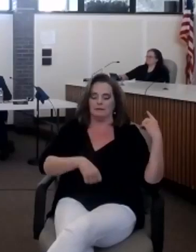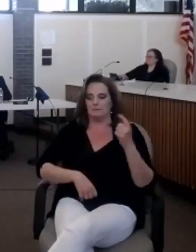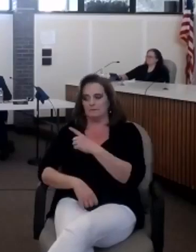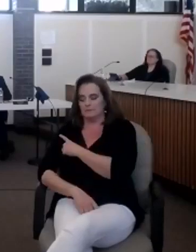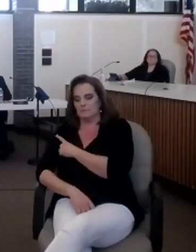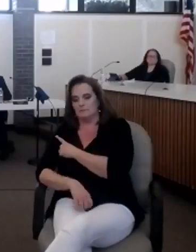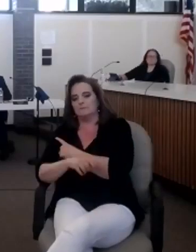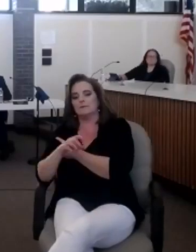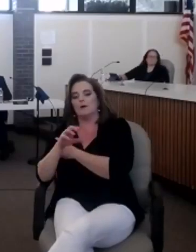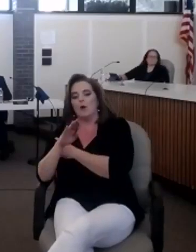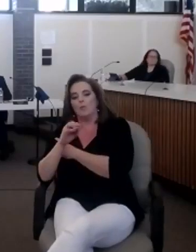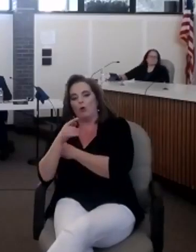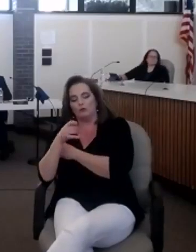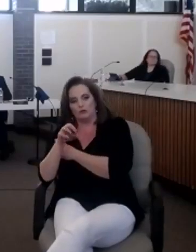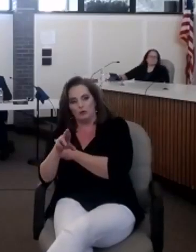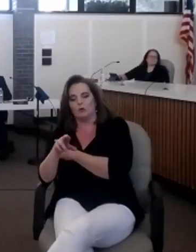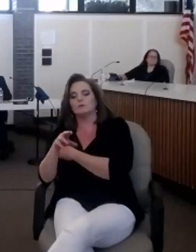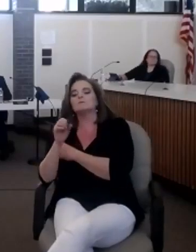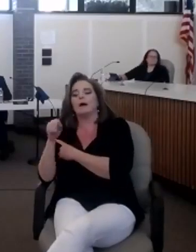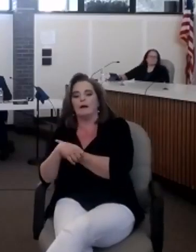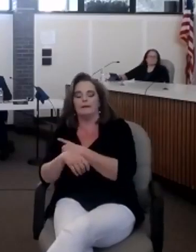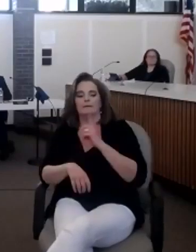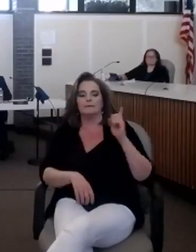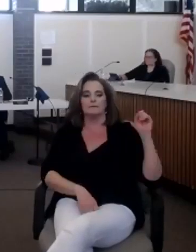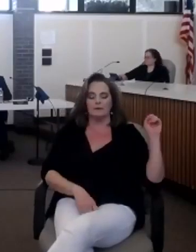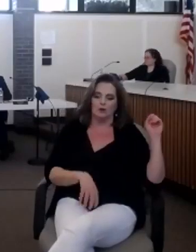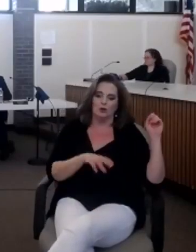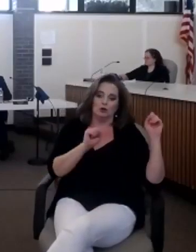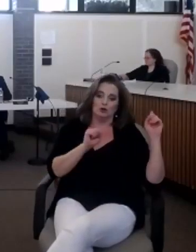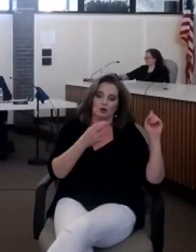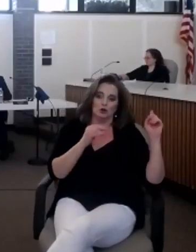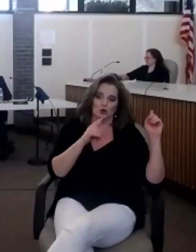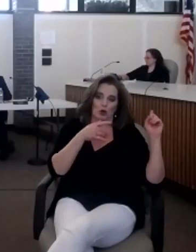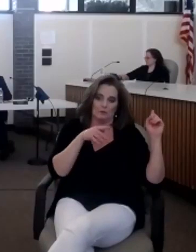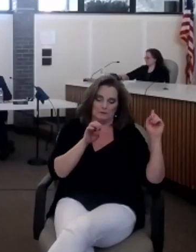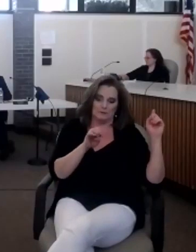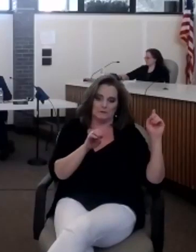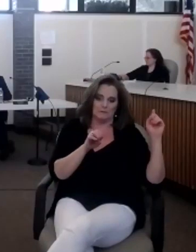Aye. Supervisor Schultz. Abstain.